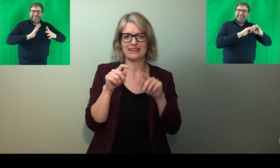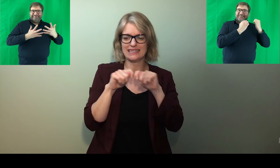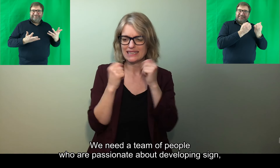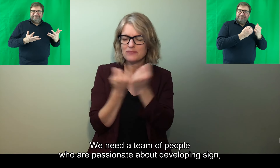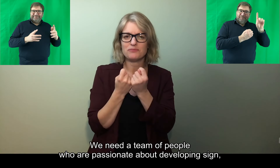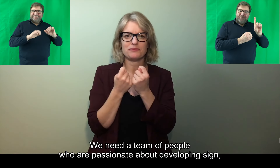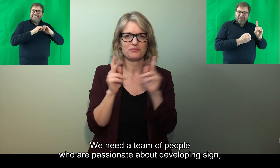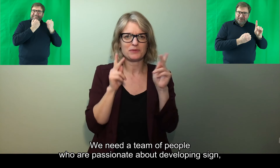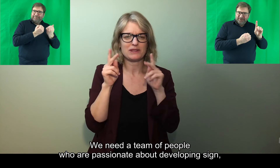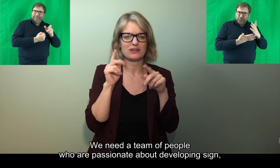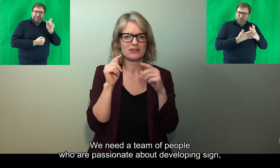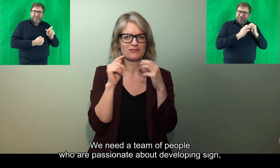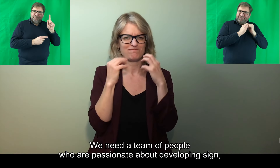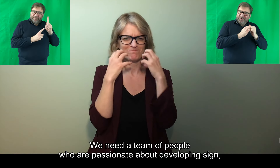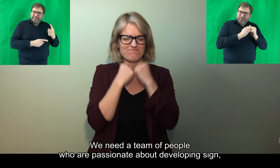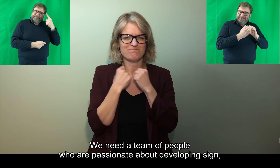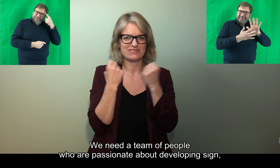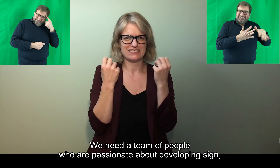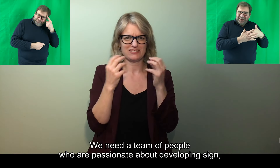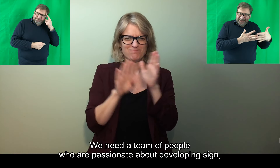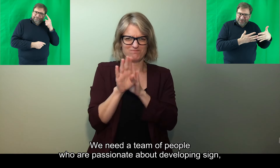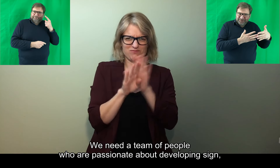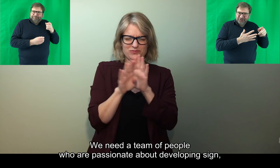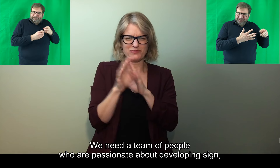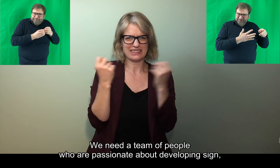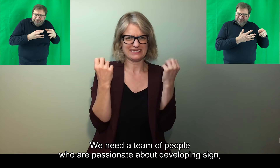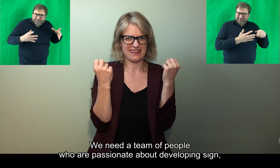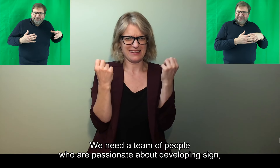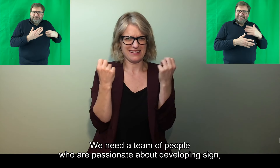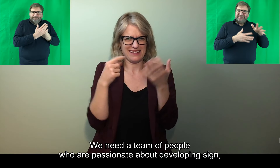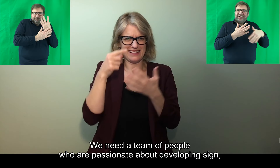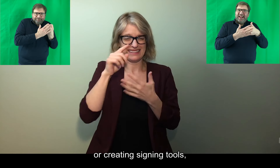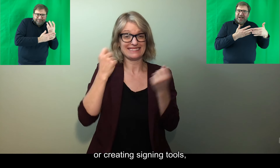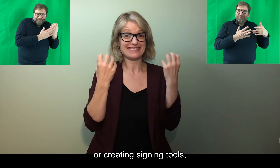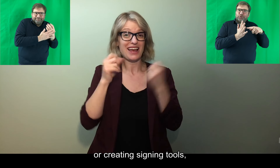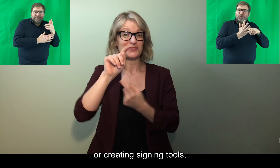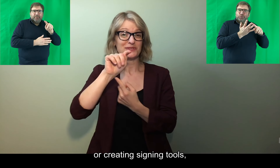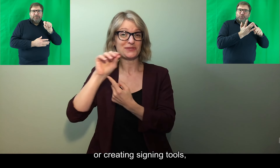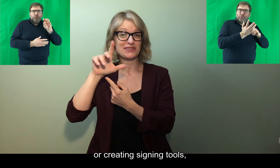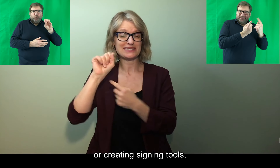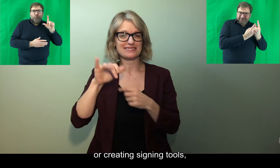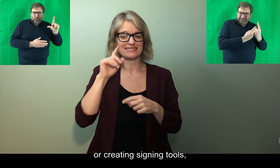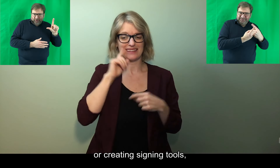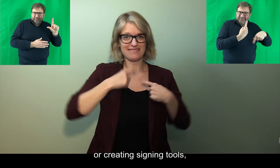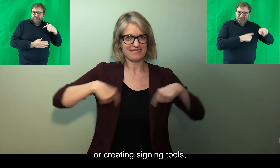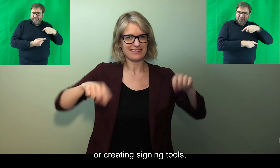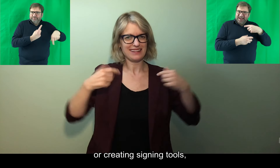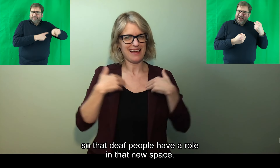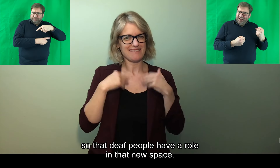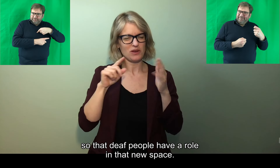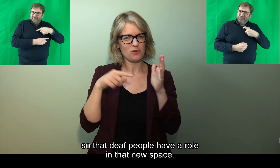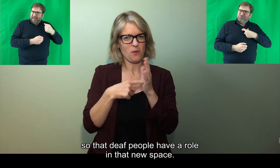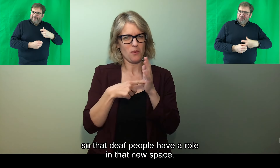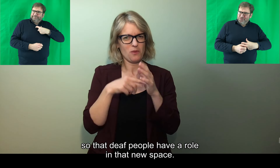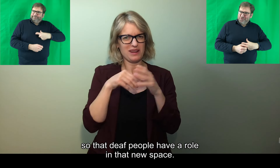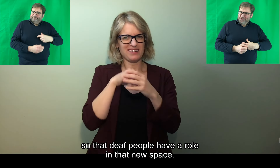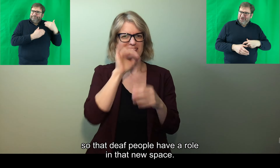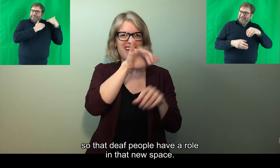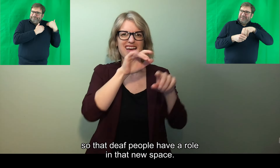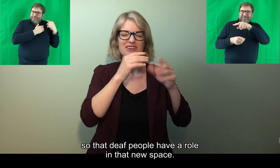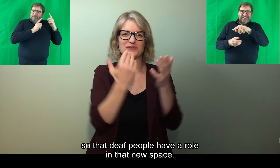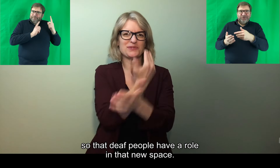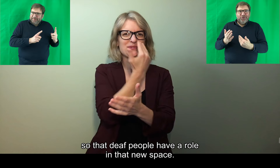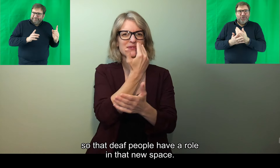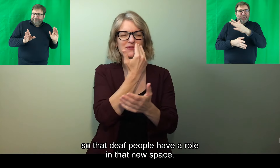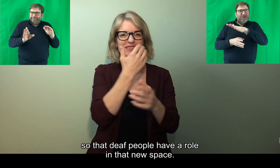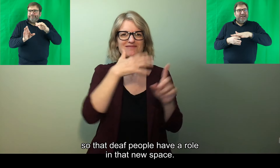We need a team of people who are passionate about developing sign or creating signing tools so that deaf people have a